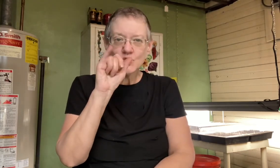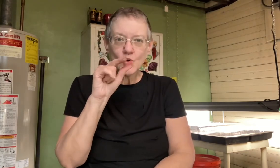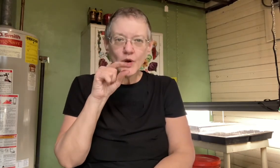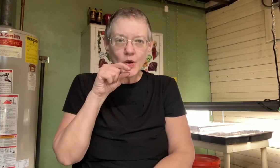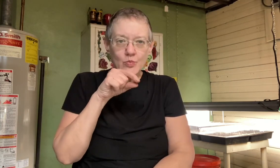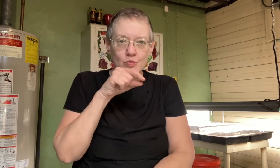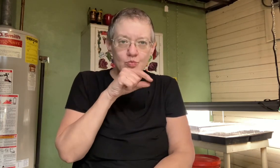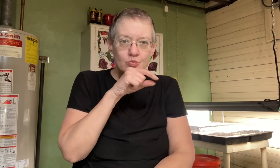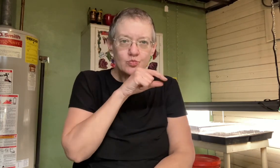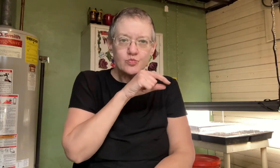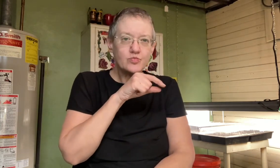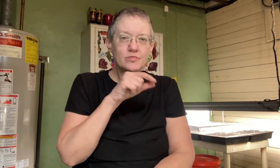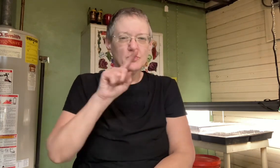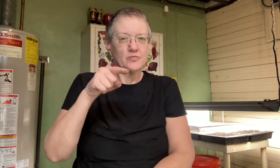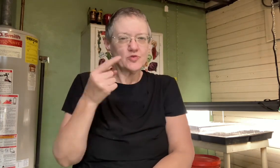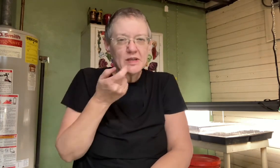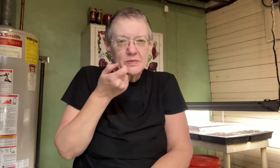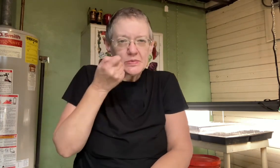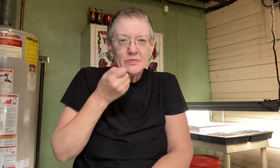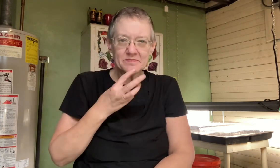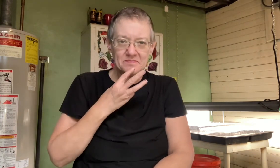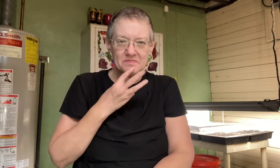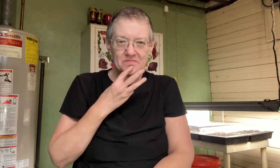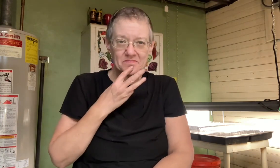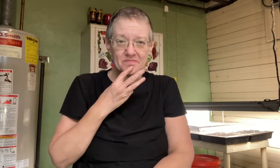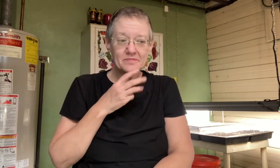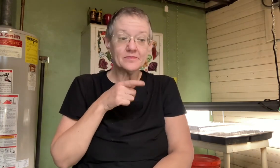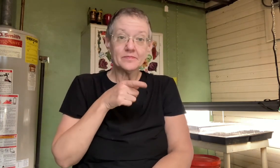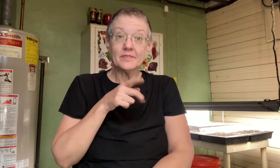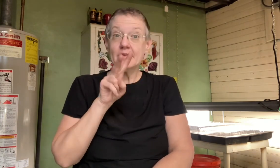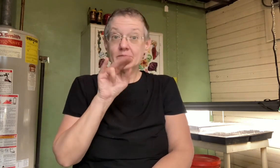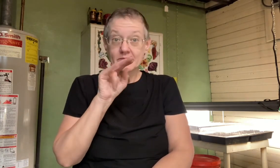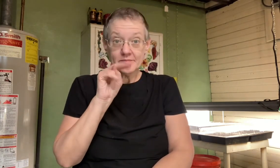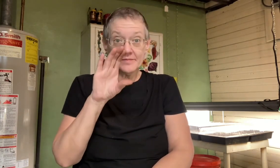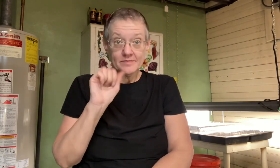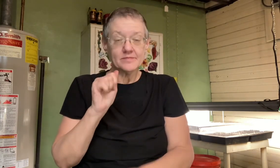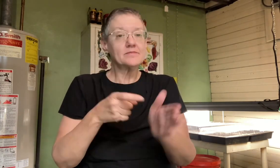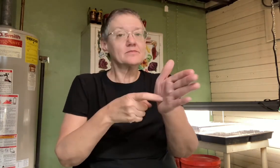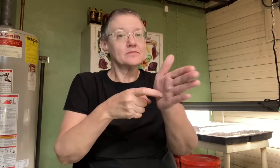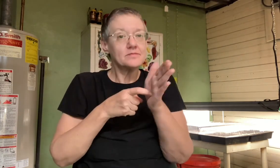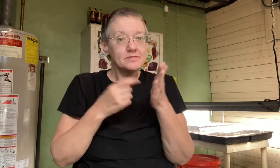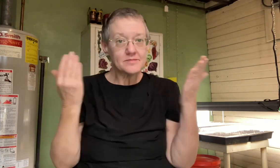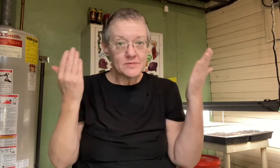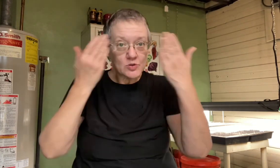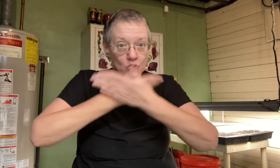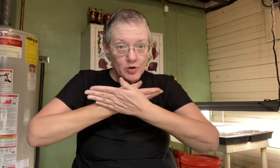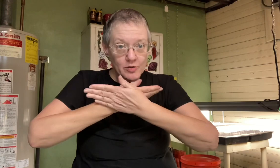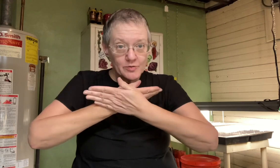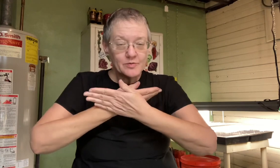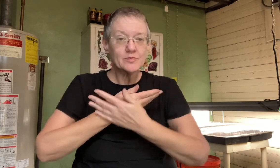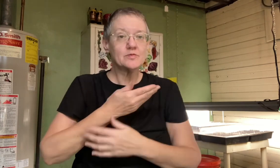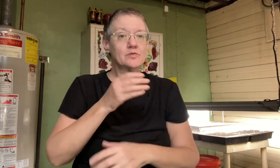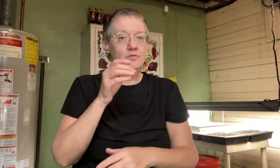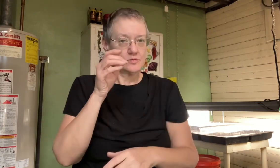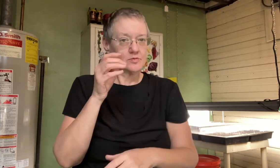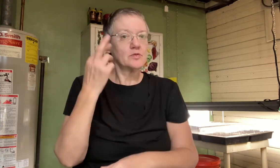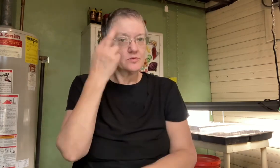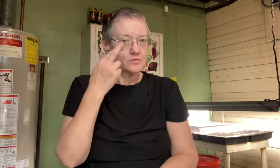I did not put any soil over those little holes, just a little bit of water. But the vinca requires it to be